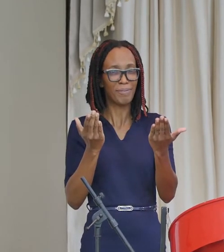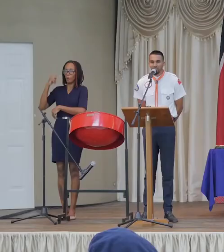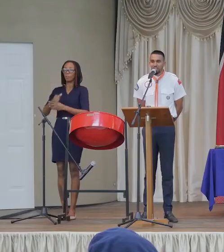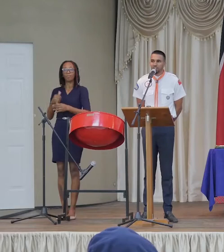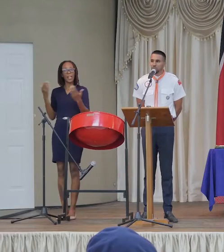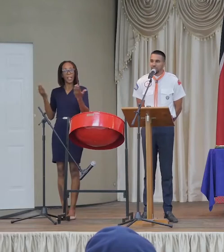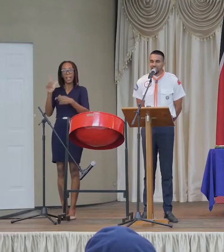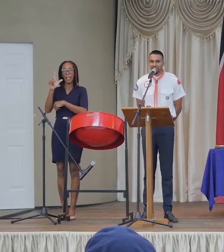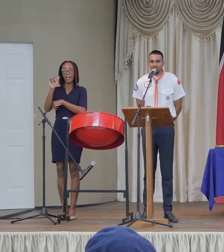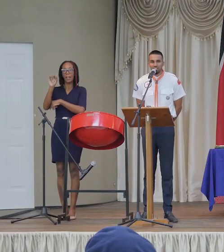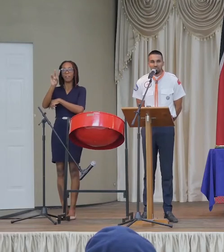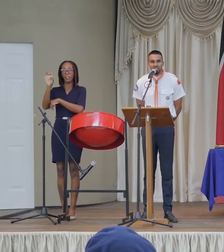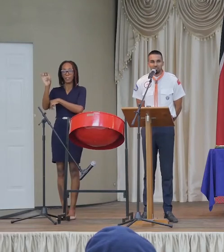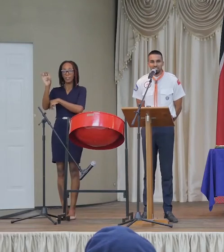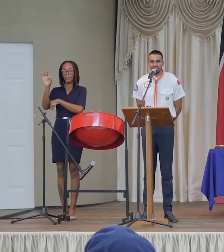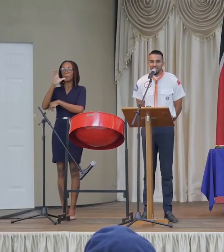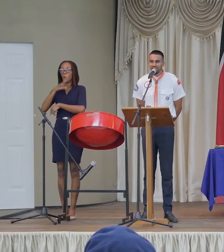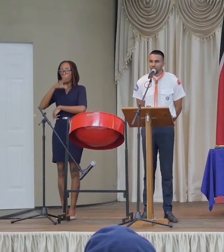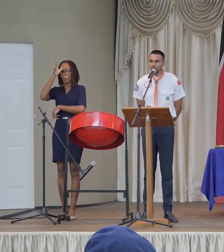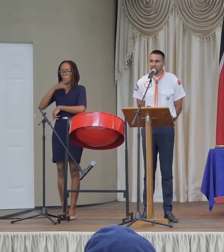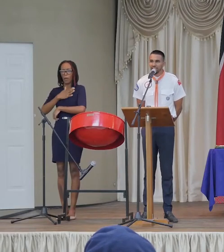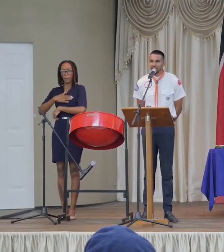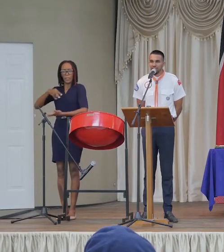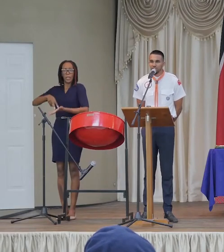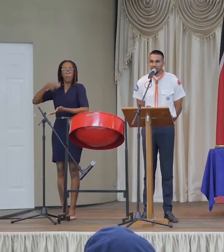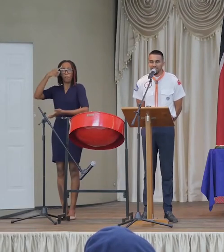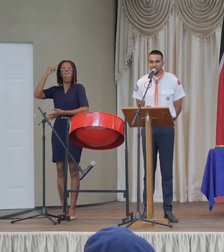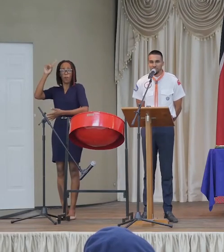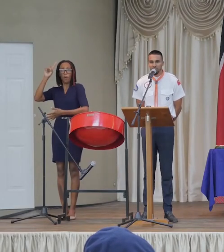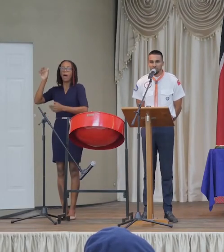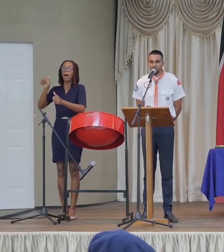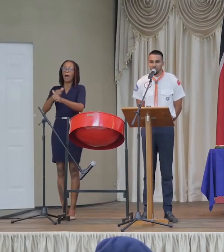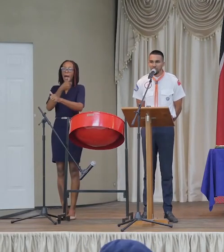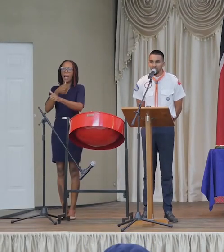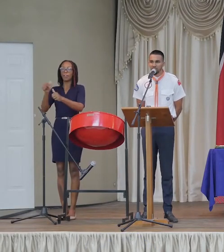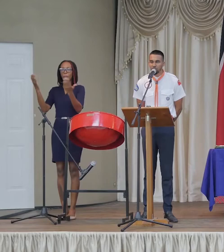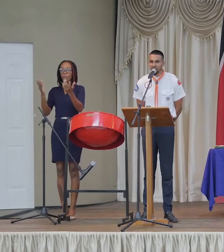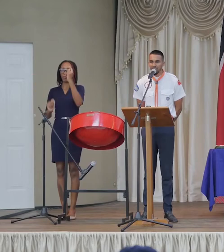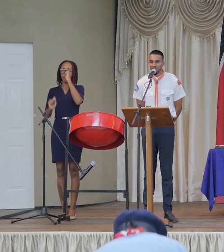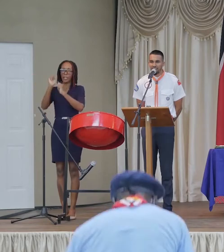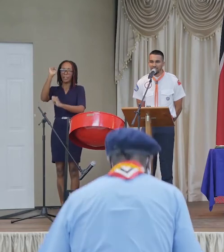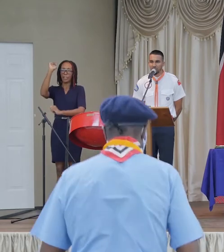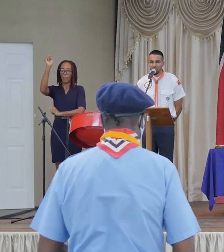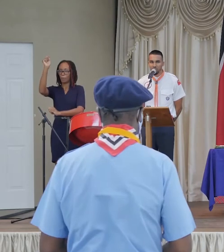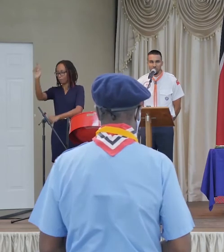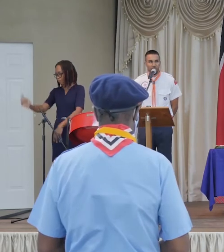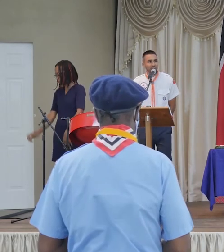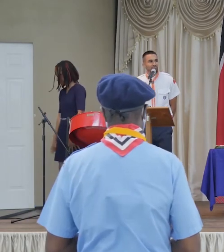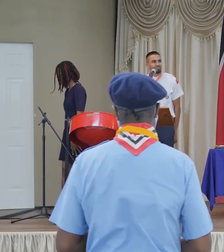a manner. So ladies and gentlemen, please stand for the national anthem of the Republic of Trinidad and